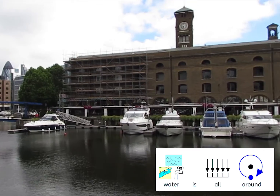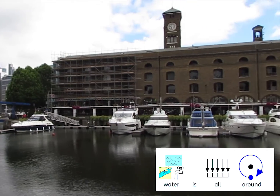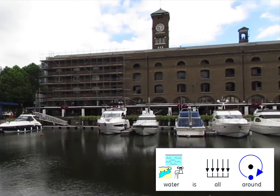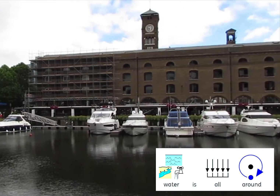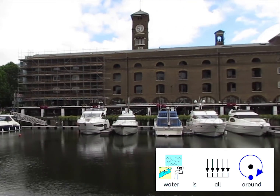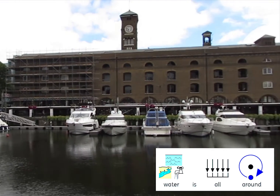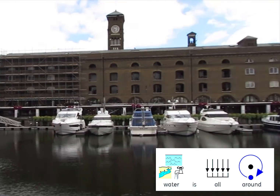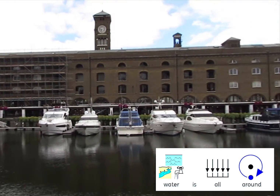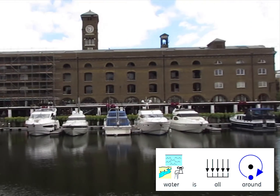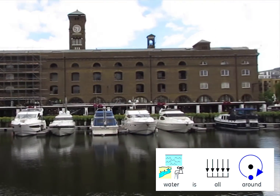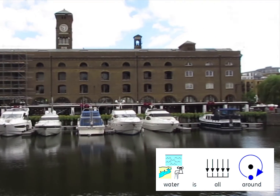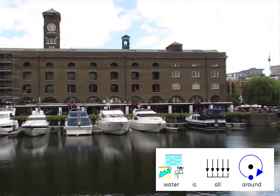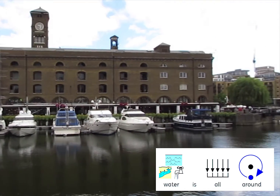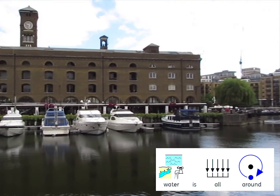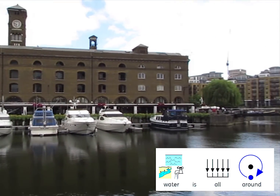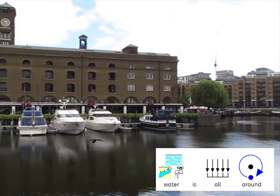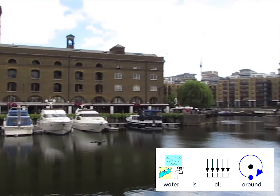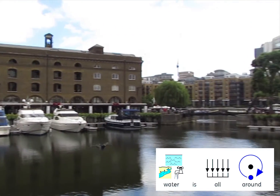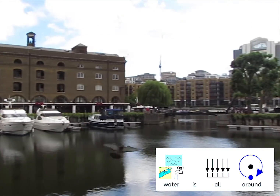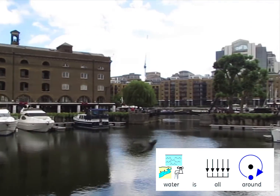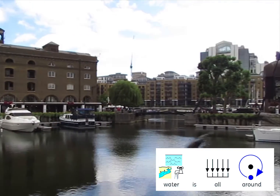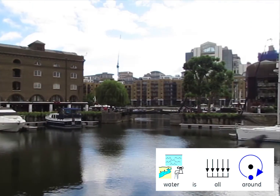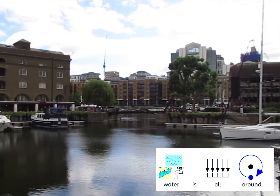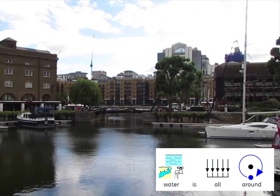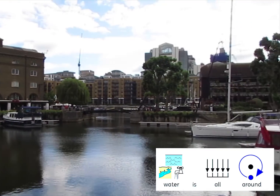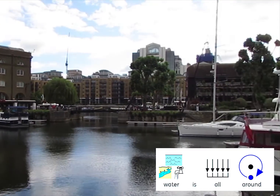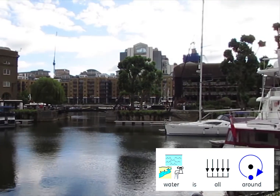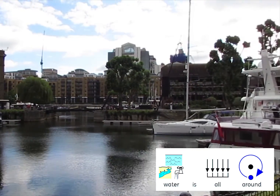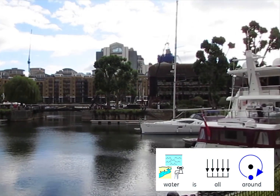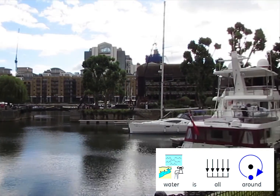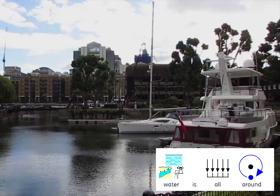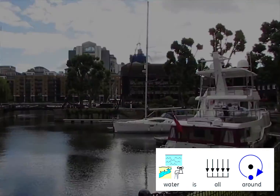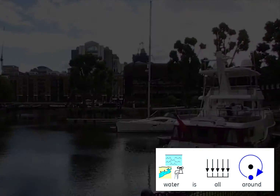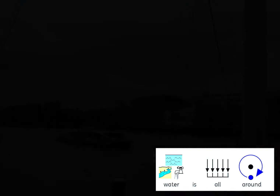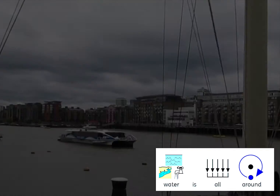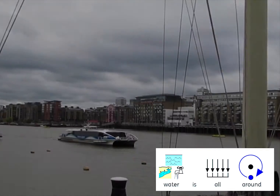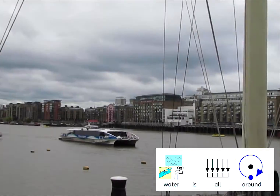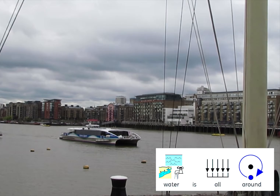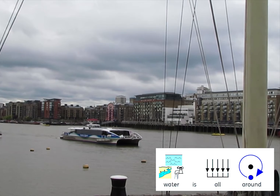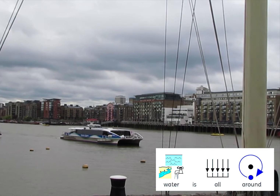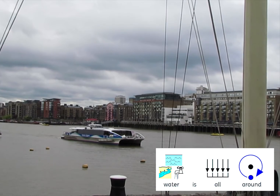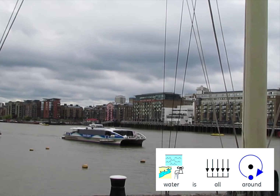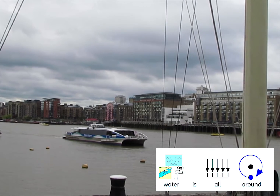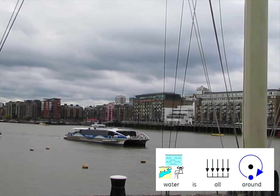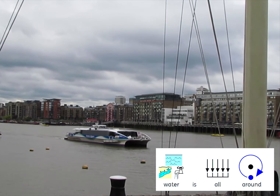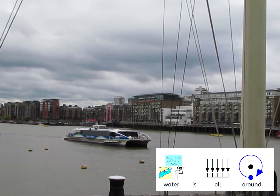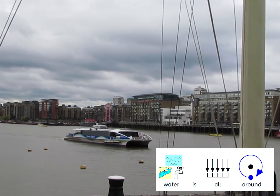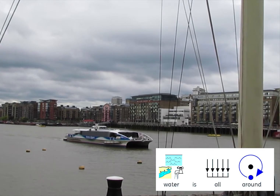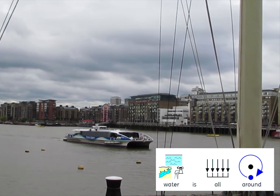Pour the water, watch it fall. Listen, pour it high and